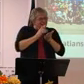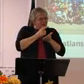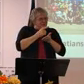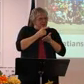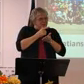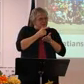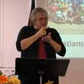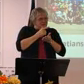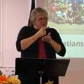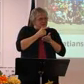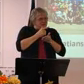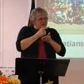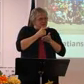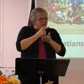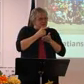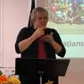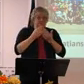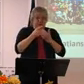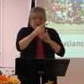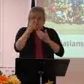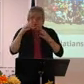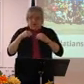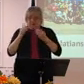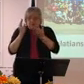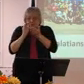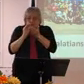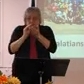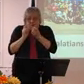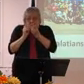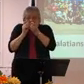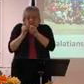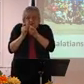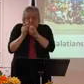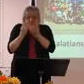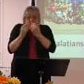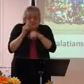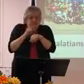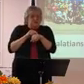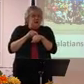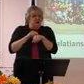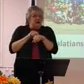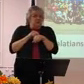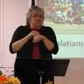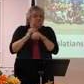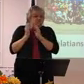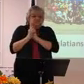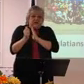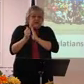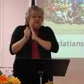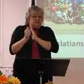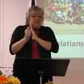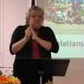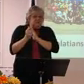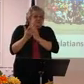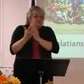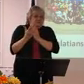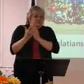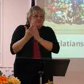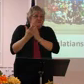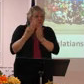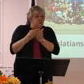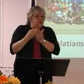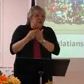So you might have just a small gift of time, talent,